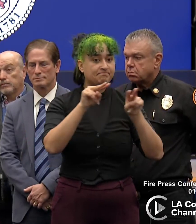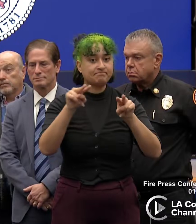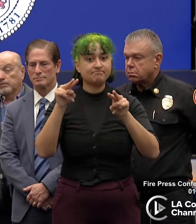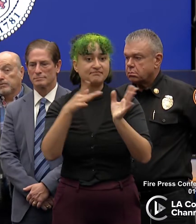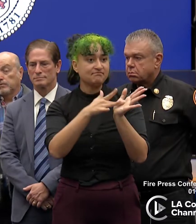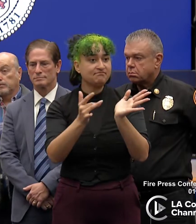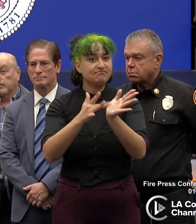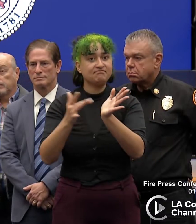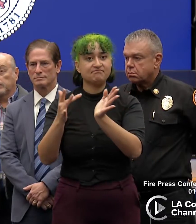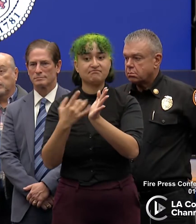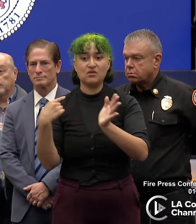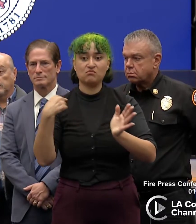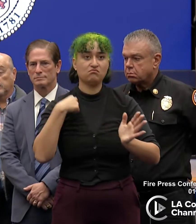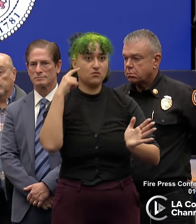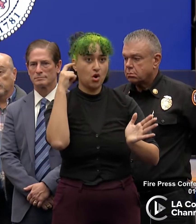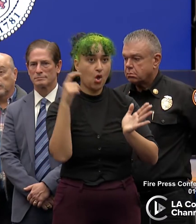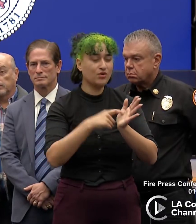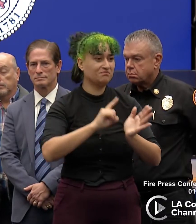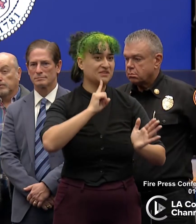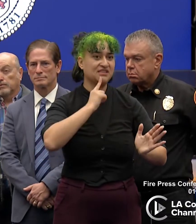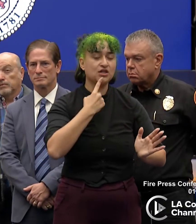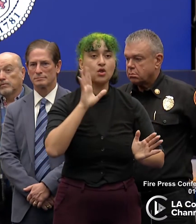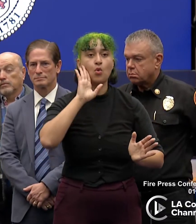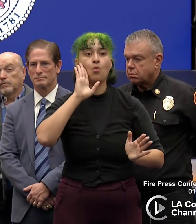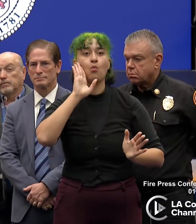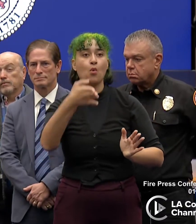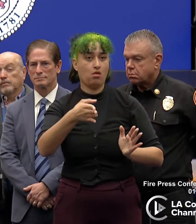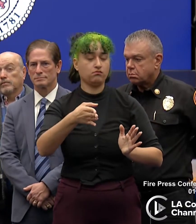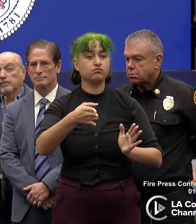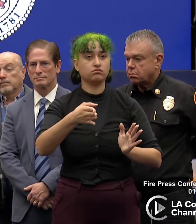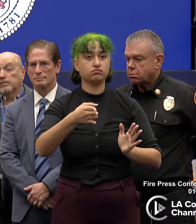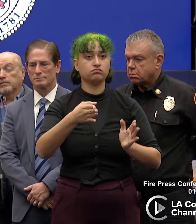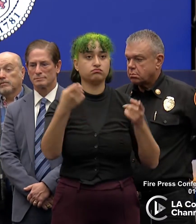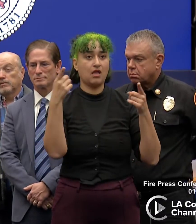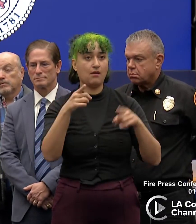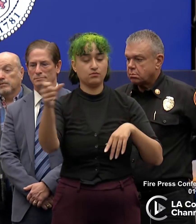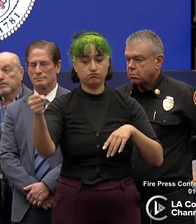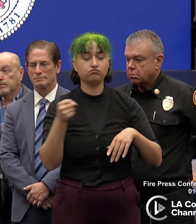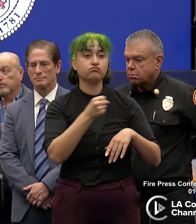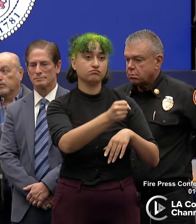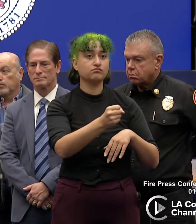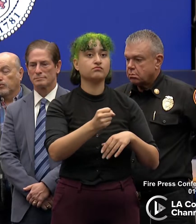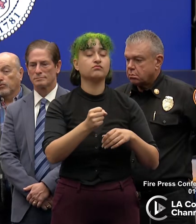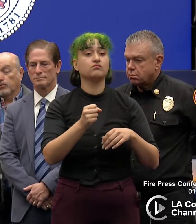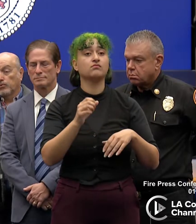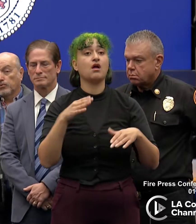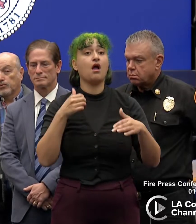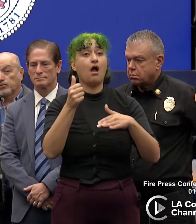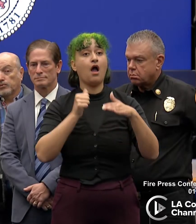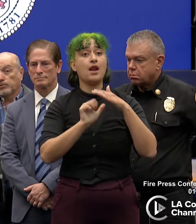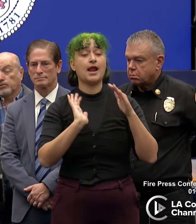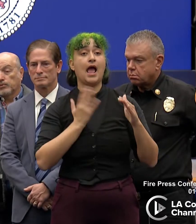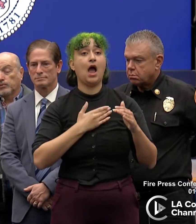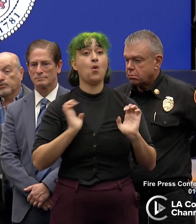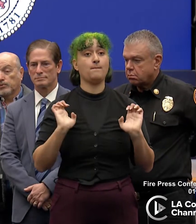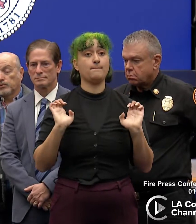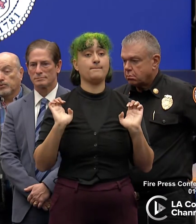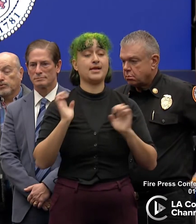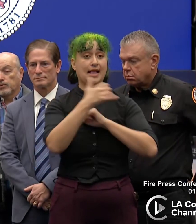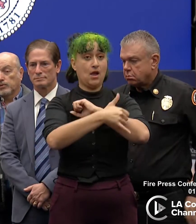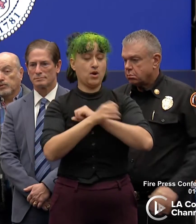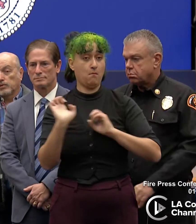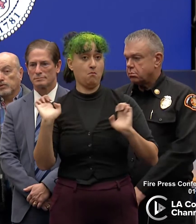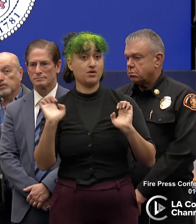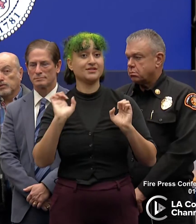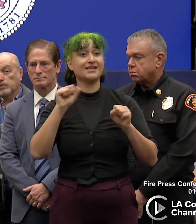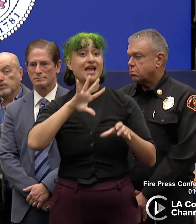instances seriously, and there will be consequences. Under our county emergency, we also know that this